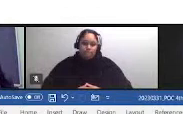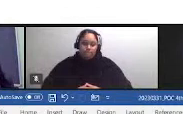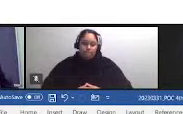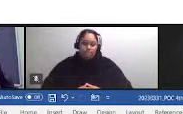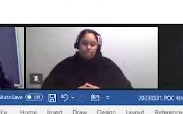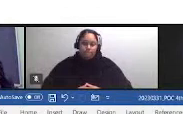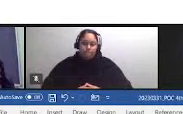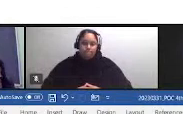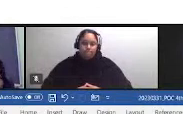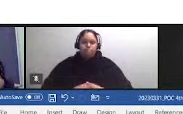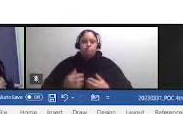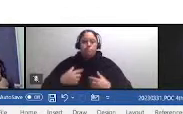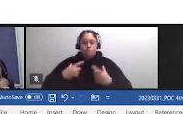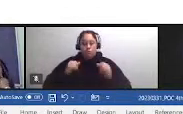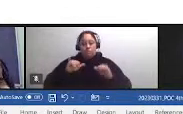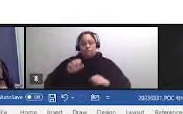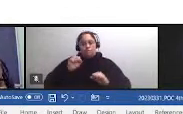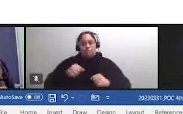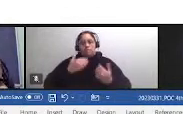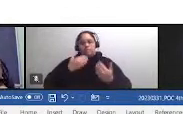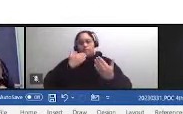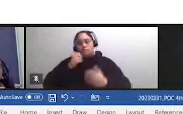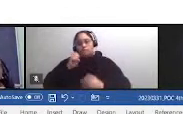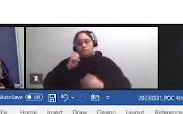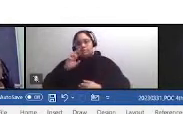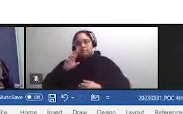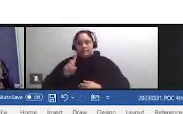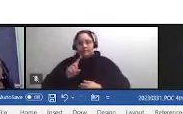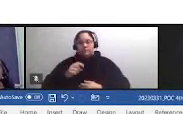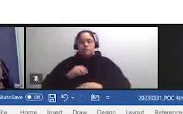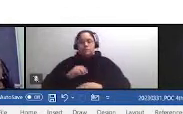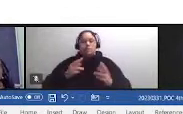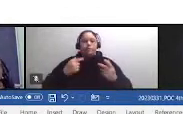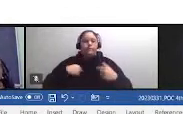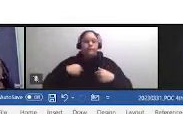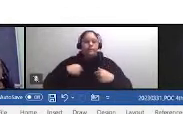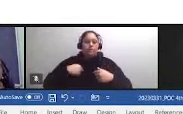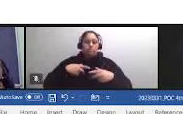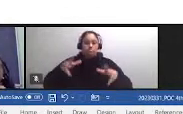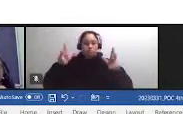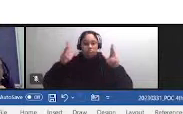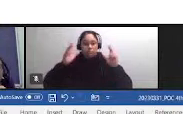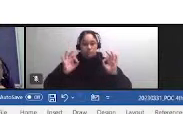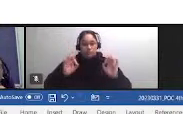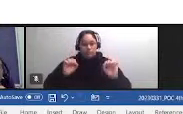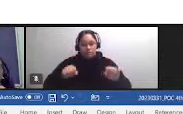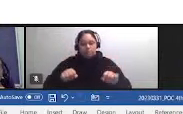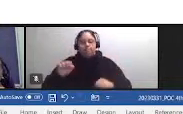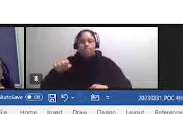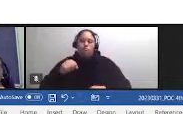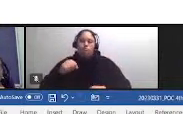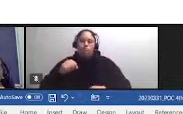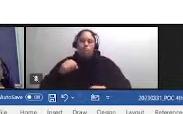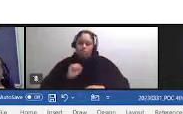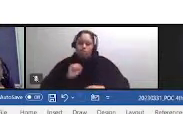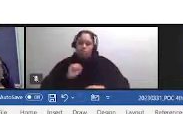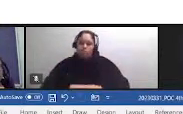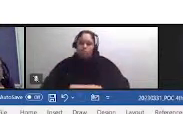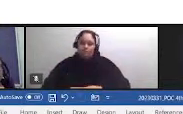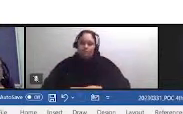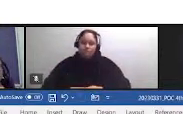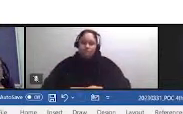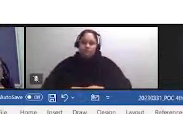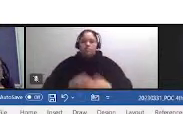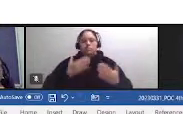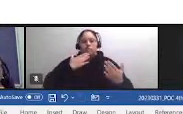I can certainly do so. Thank you, Mr. Davids. I hope I am audible. Yes, Chair, you are. Thank you